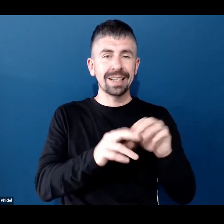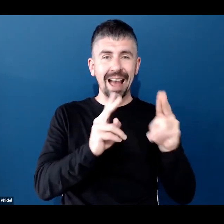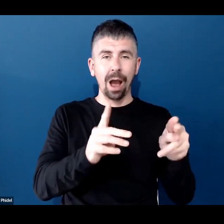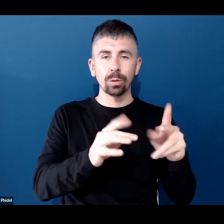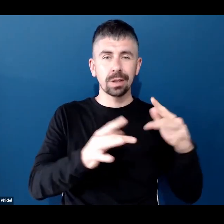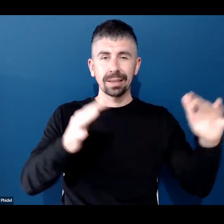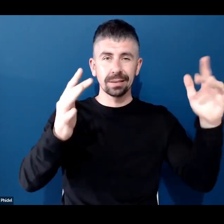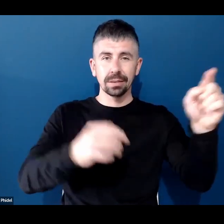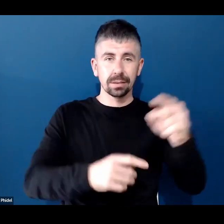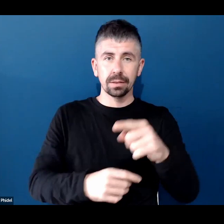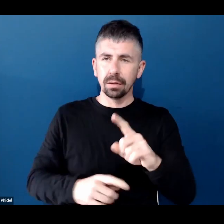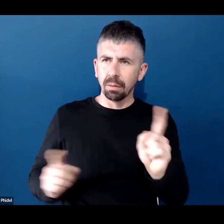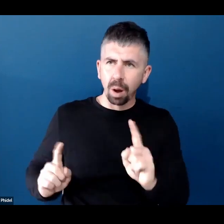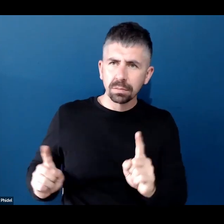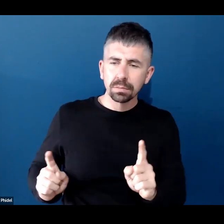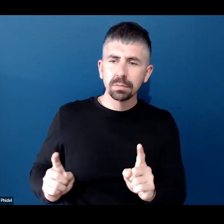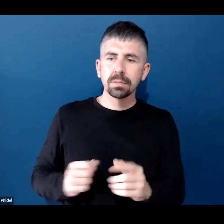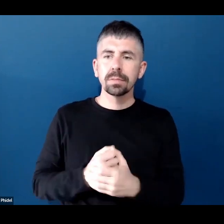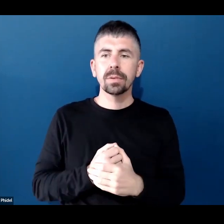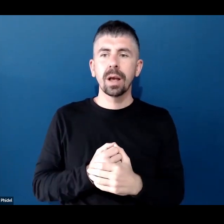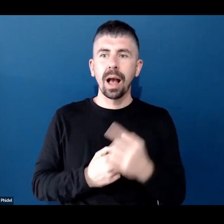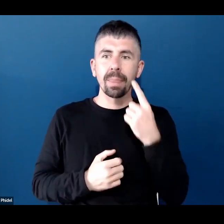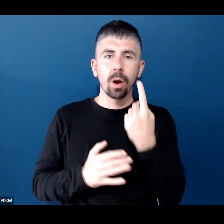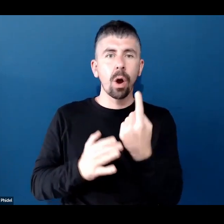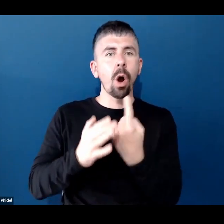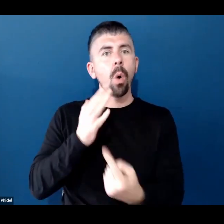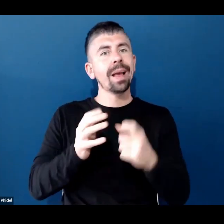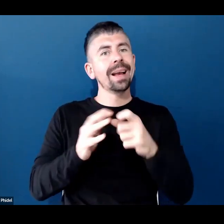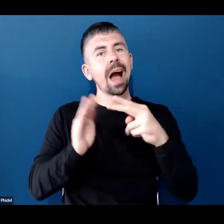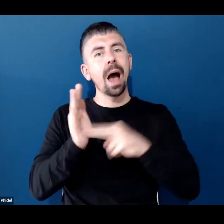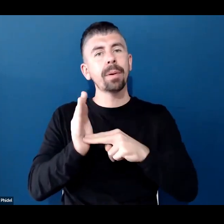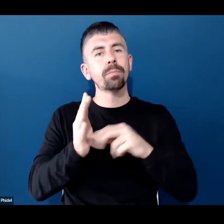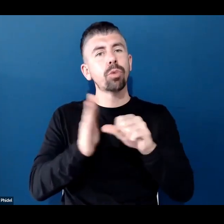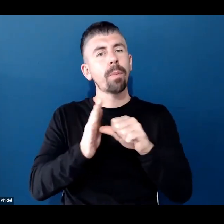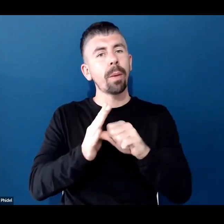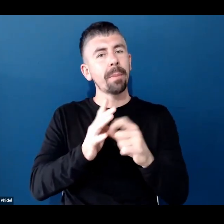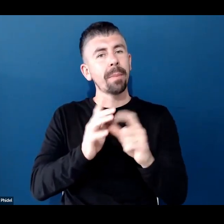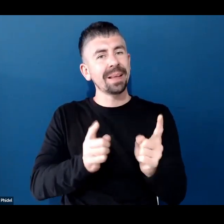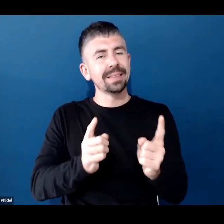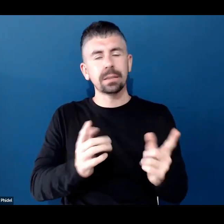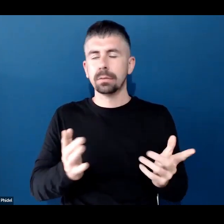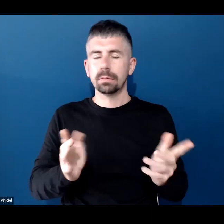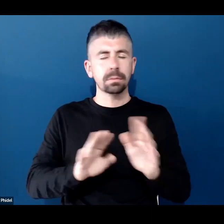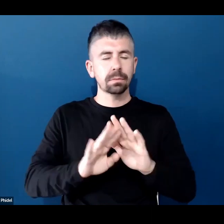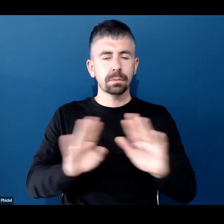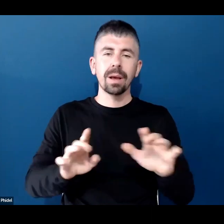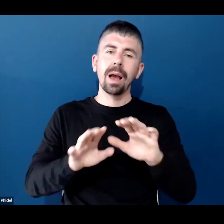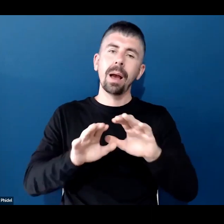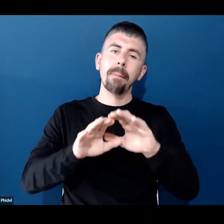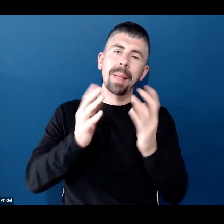brain is exploding. They're like, what? I really thought it was just a carbon problem. It's not. I mean, planetary